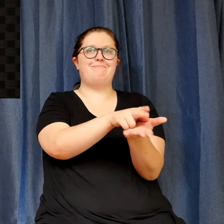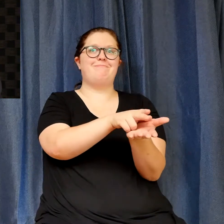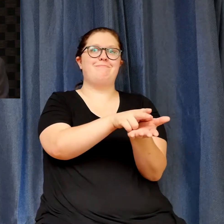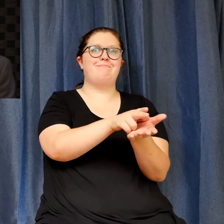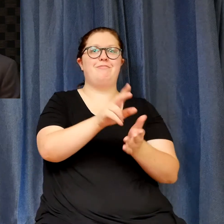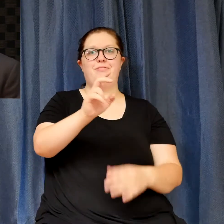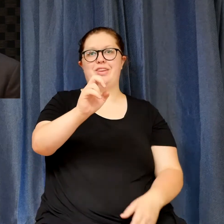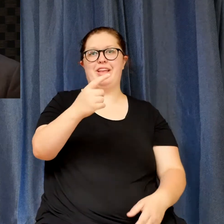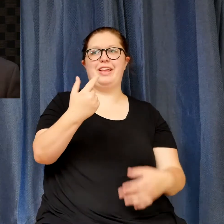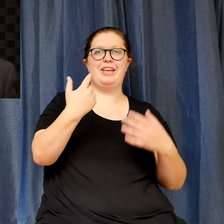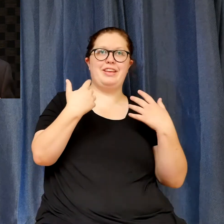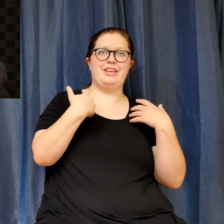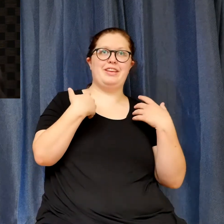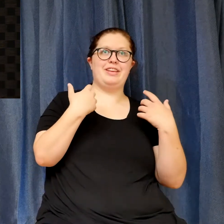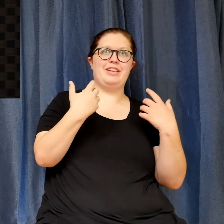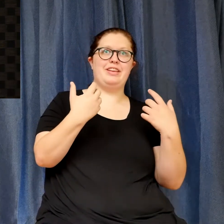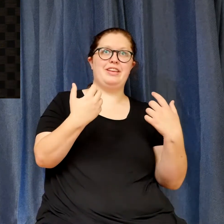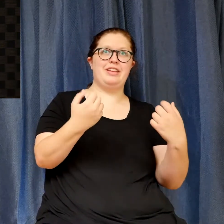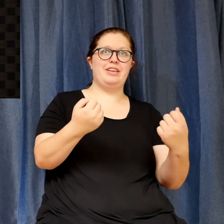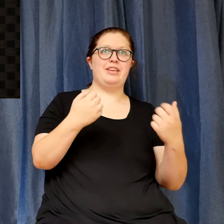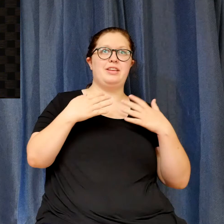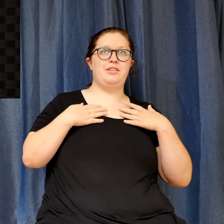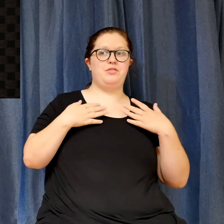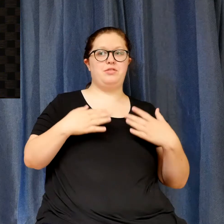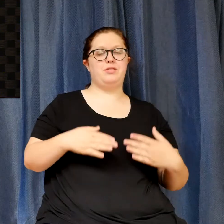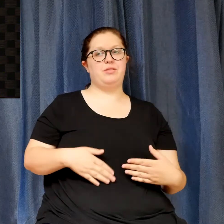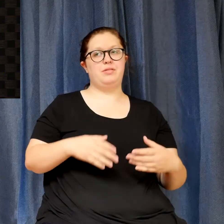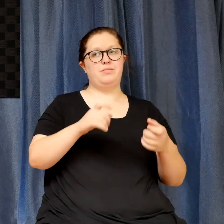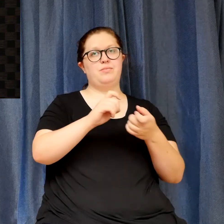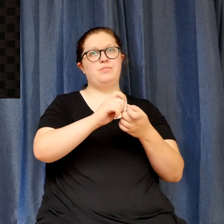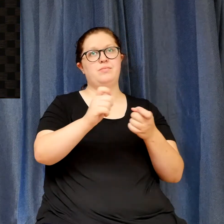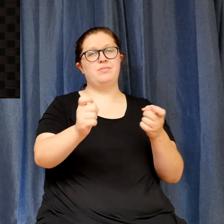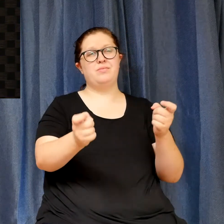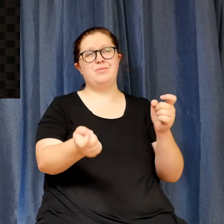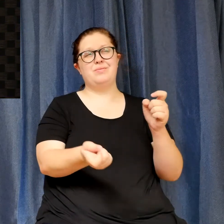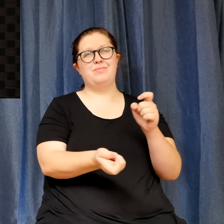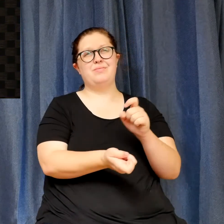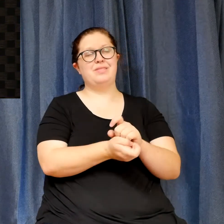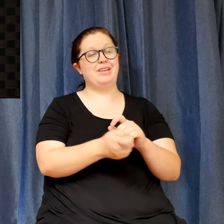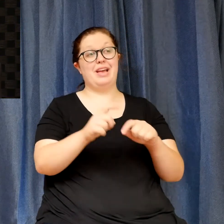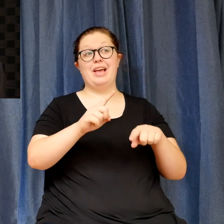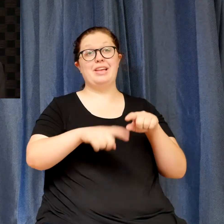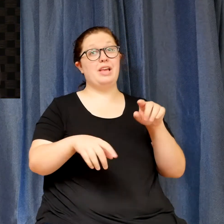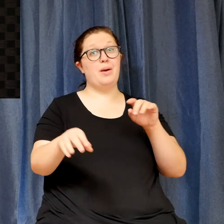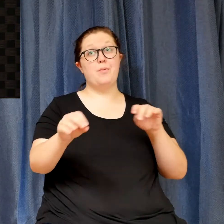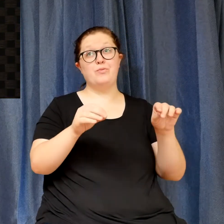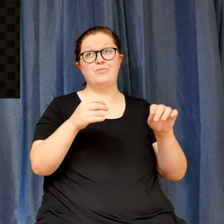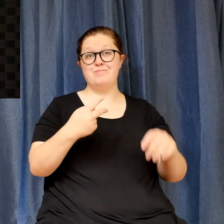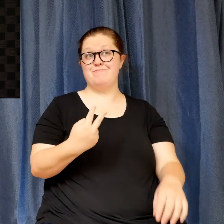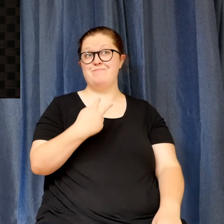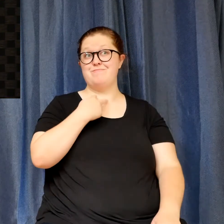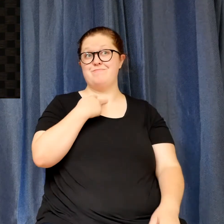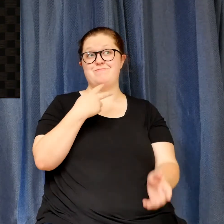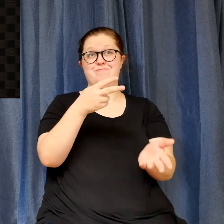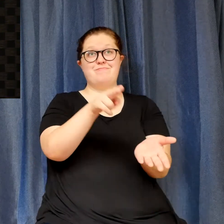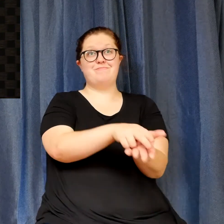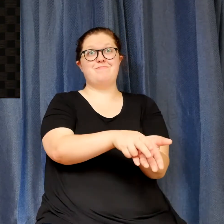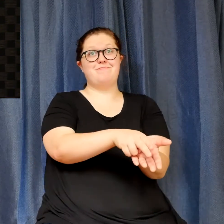is healing and my body is shifting and I can't actually move,